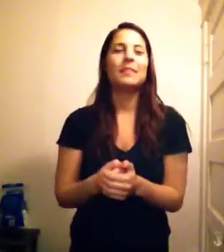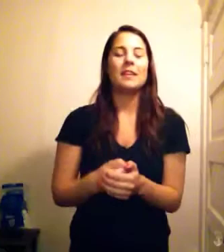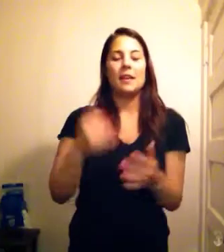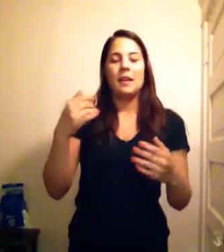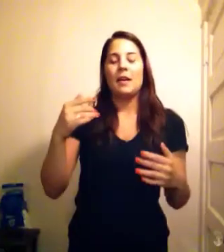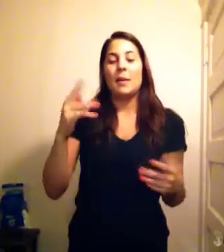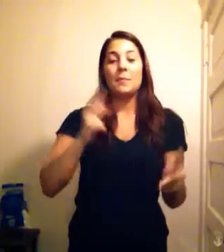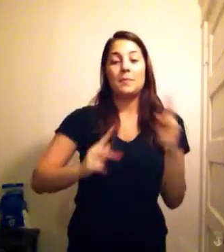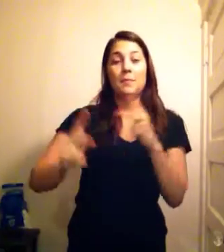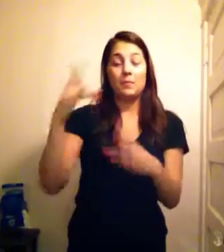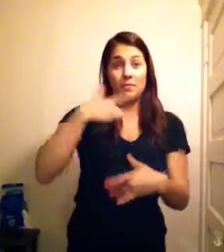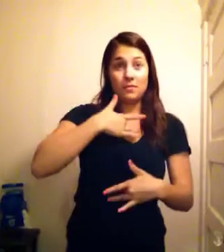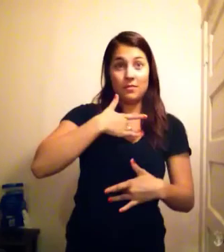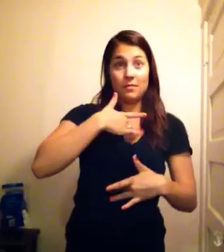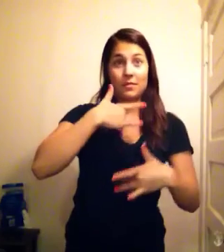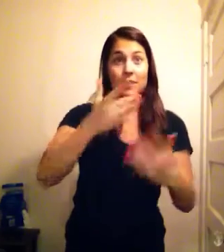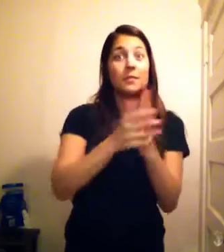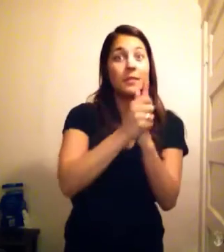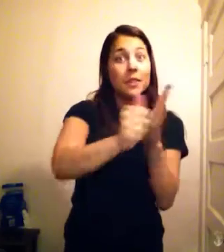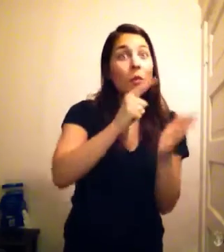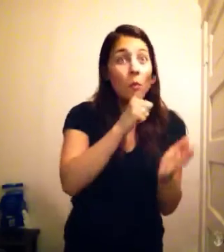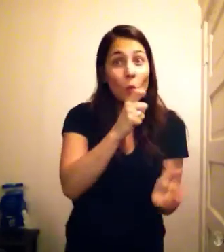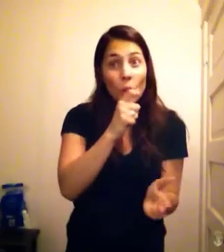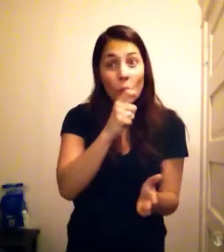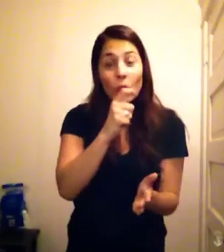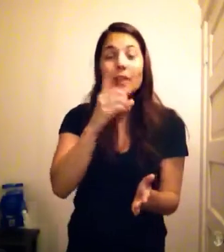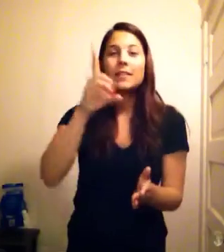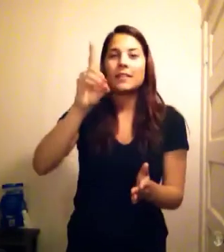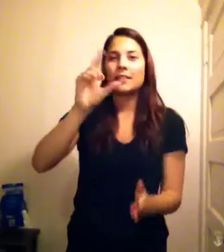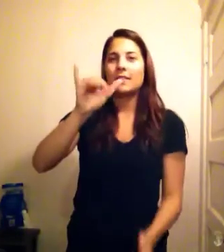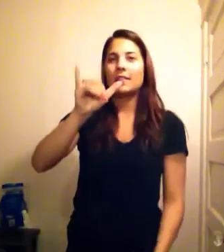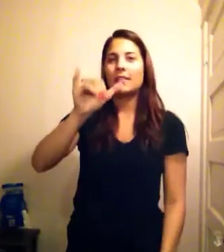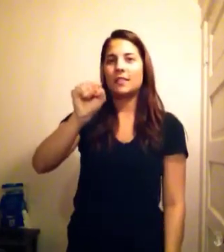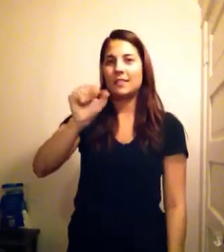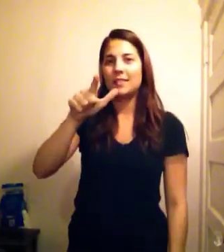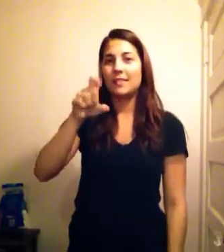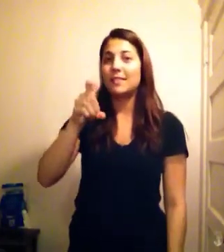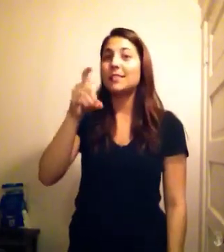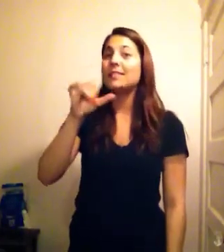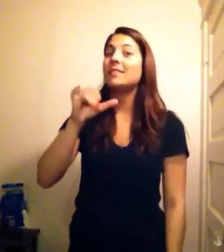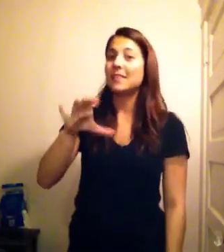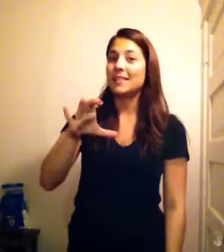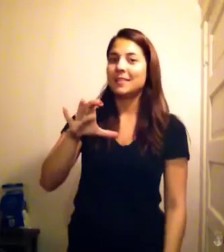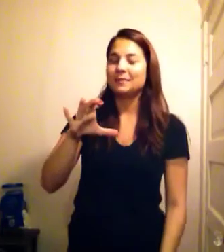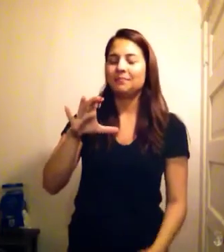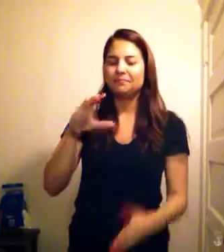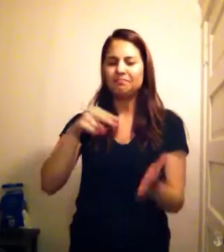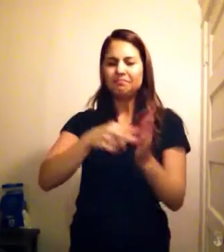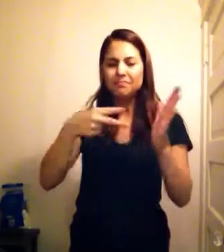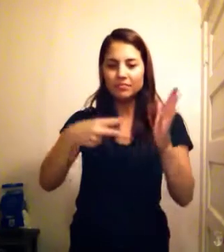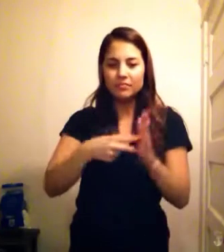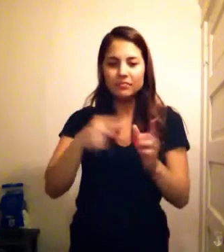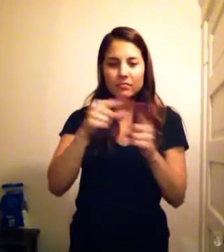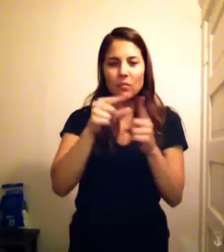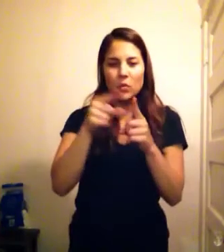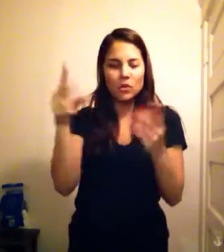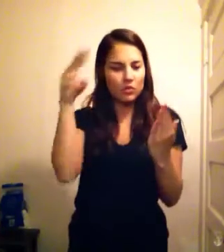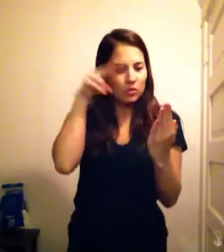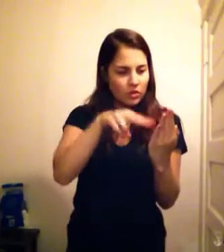That's right. If you're like me and 10% of the population thought to have this disorder, congratulations. You are